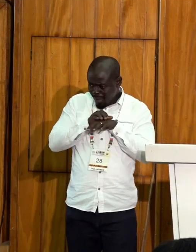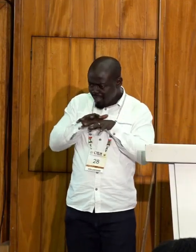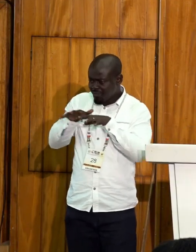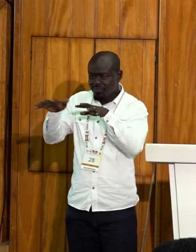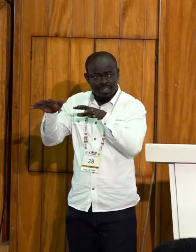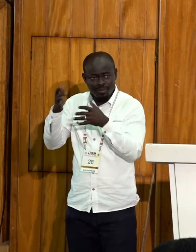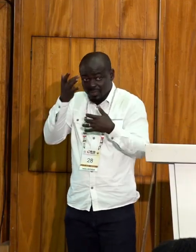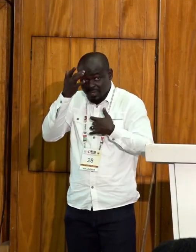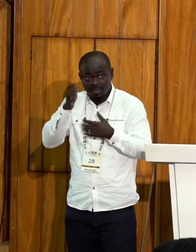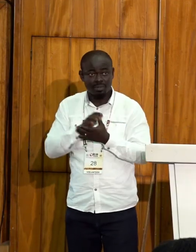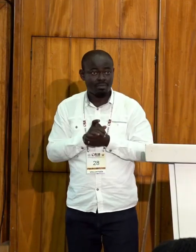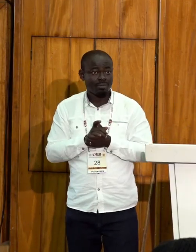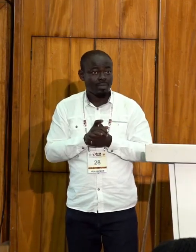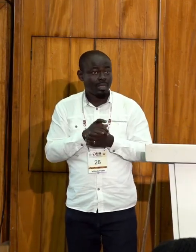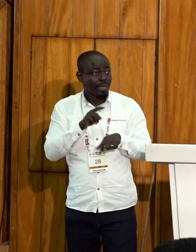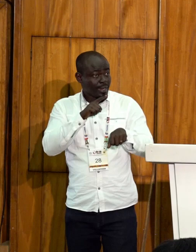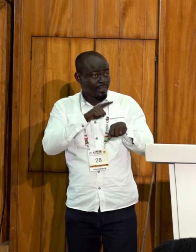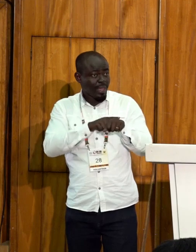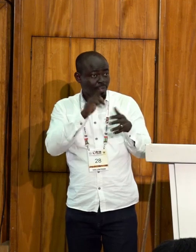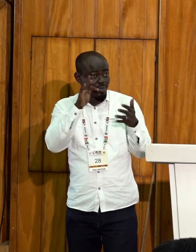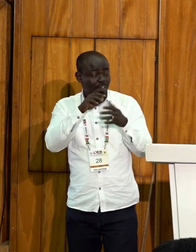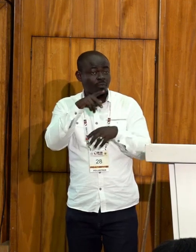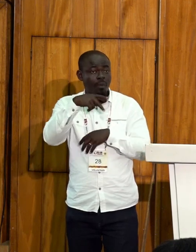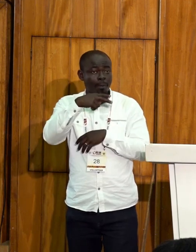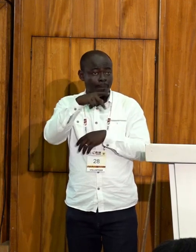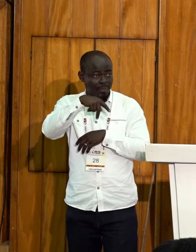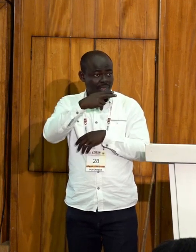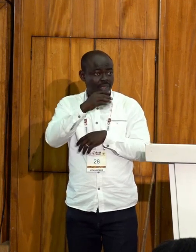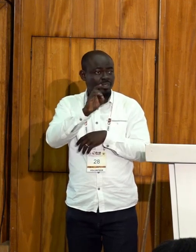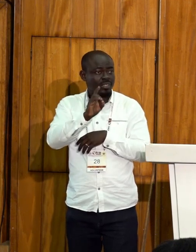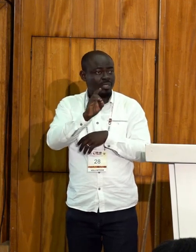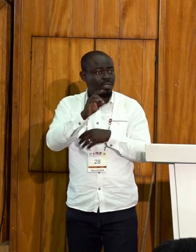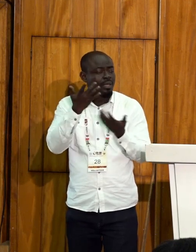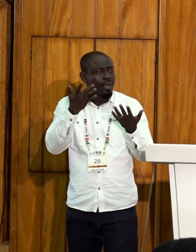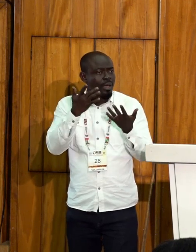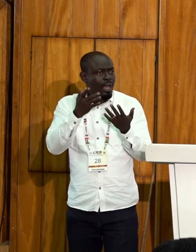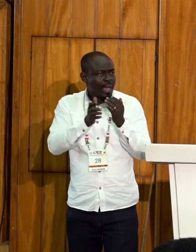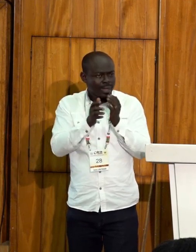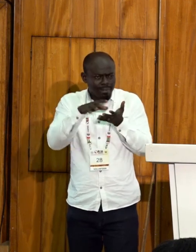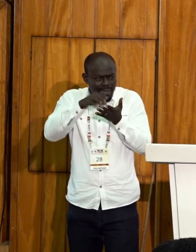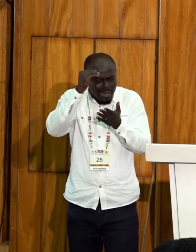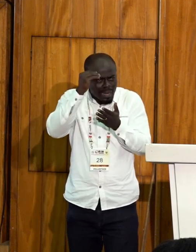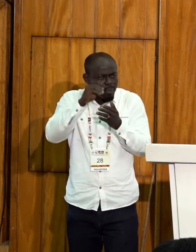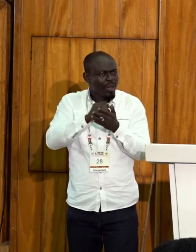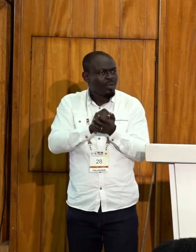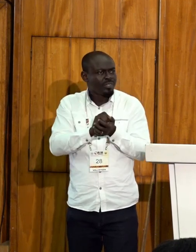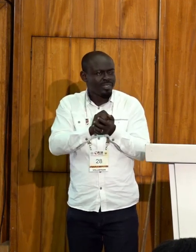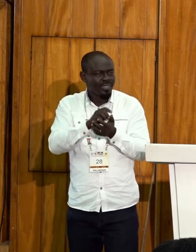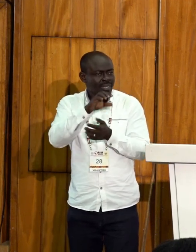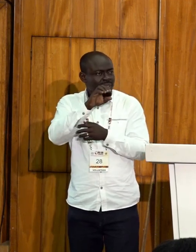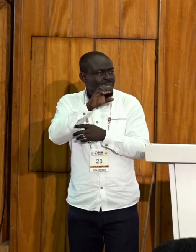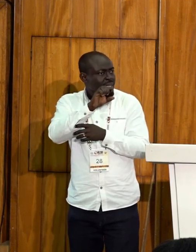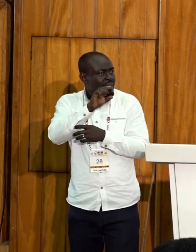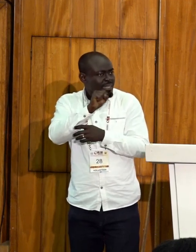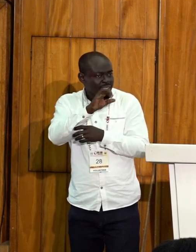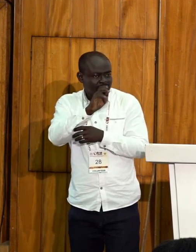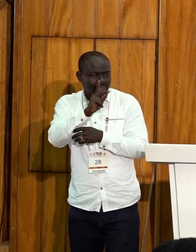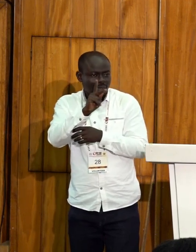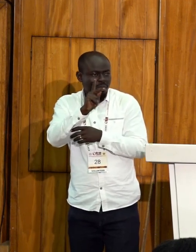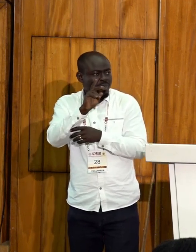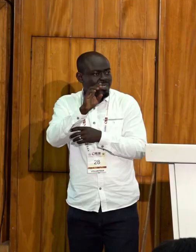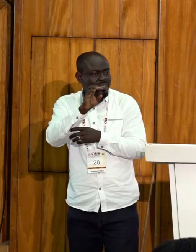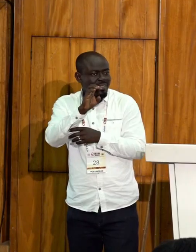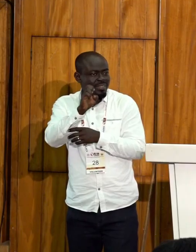especially that in my PhD I specialize in sickle cell anemia. So I could see children in the sickle cell